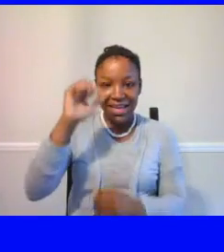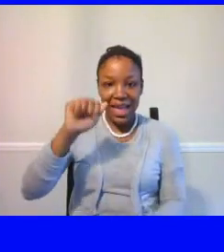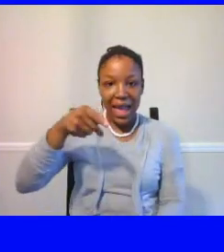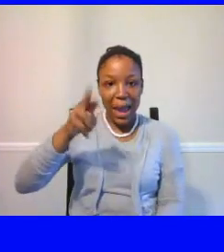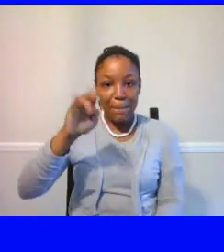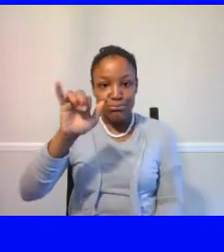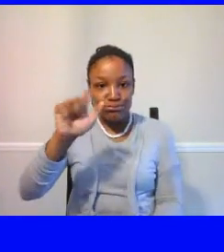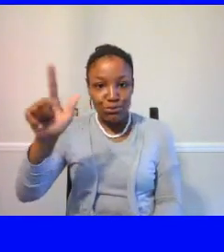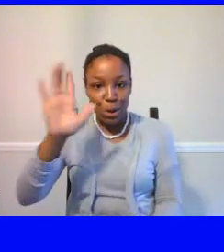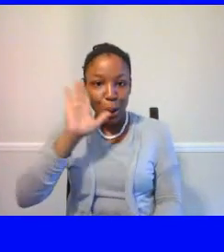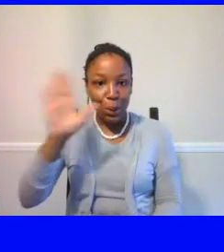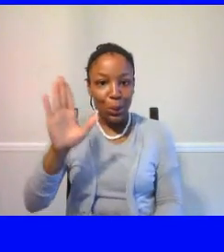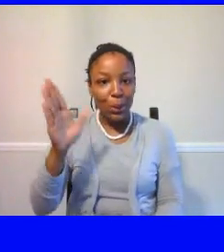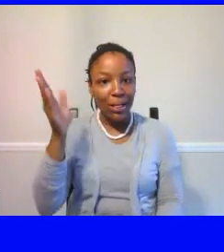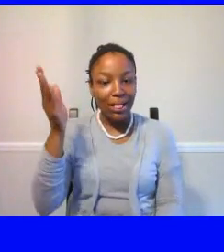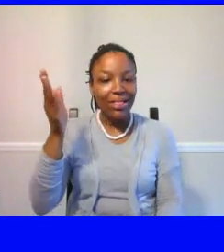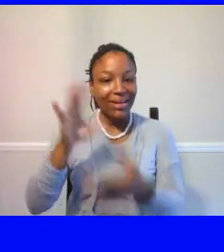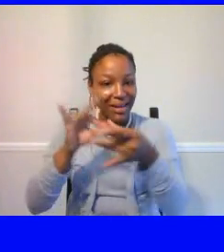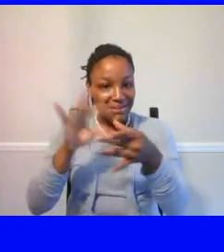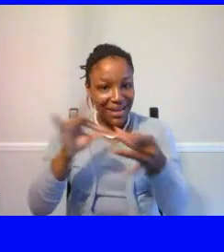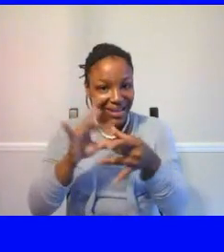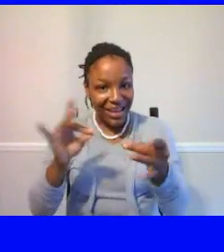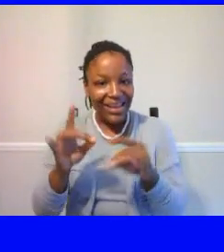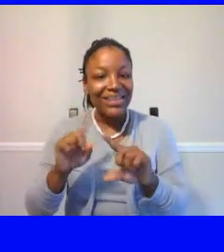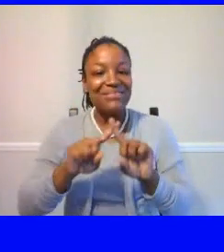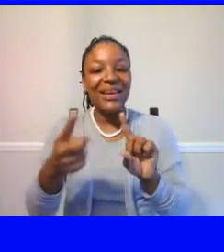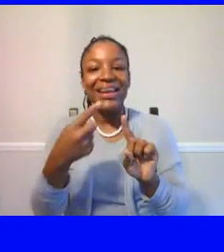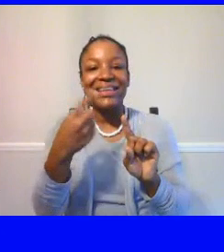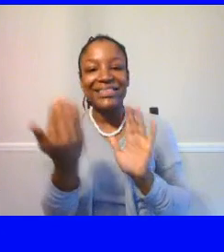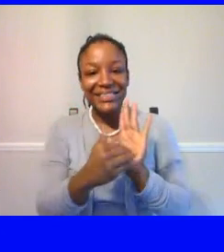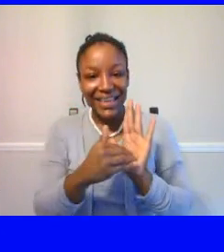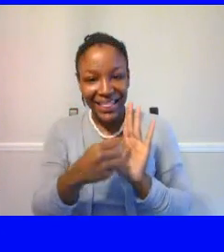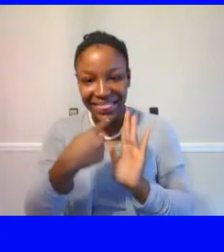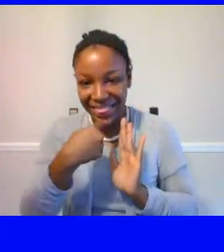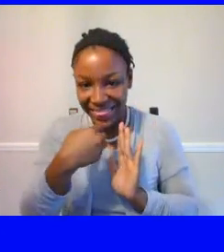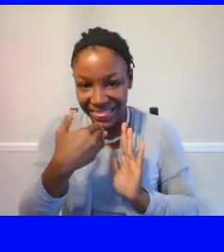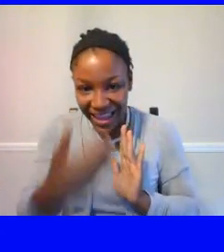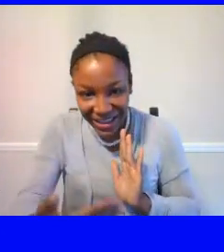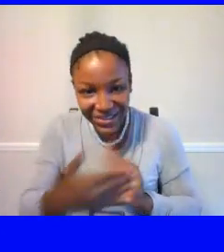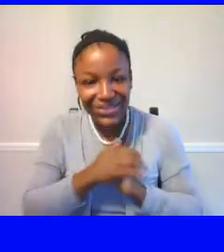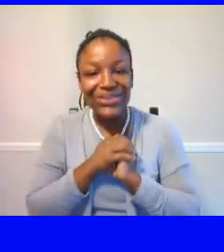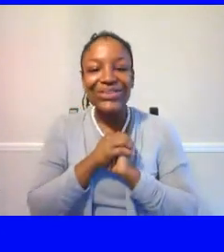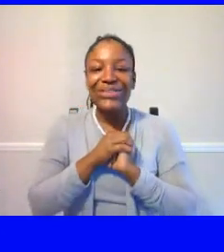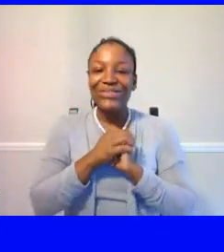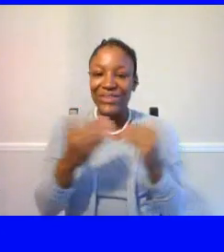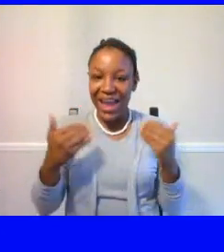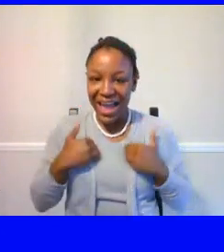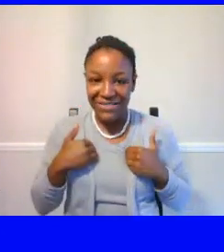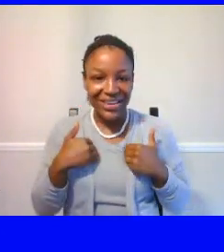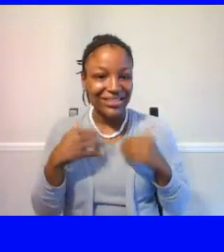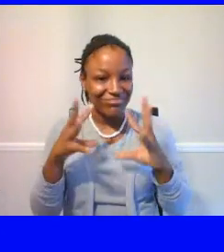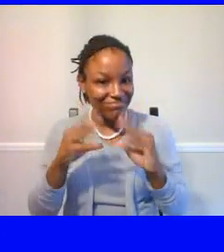back on, but I just wanted to say thank you again for having us all on. and